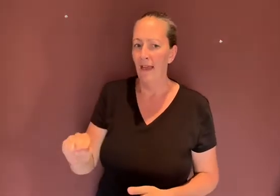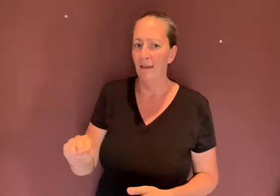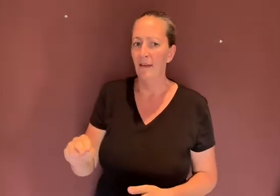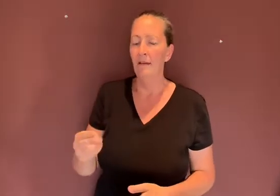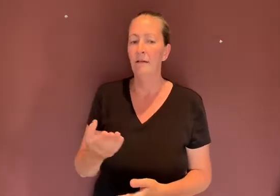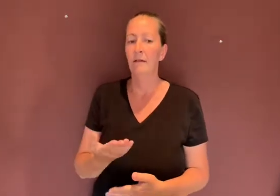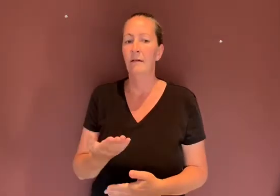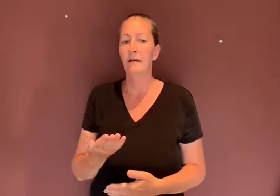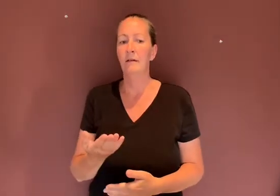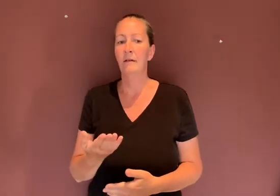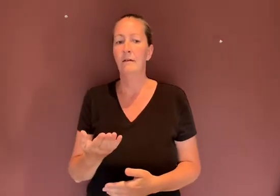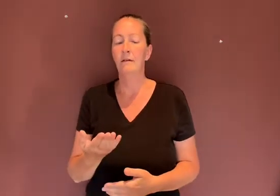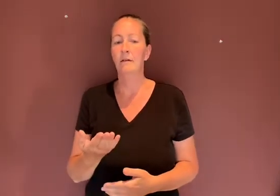Then